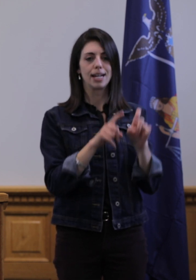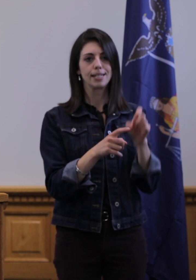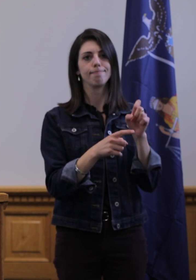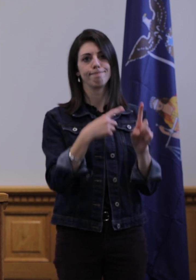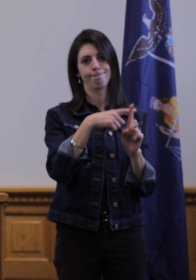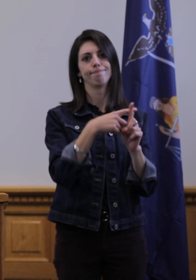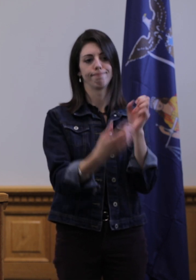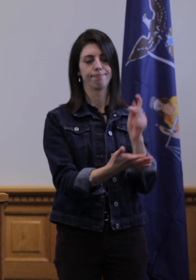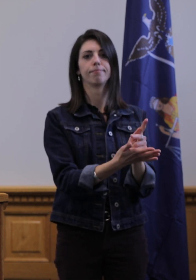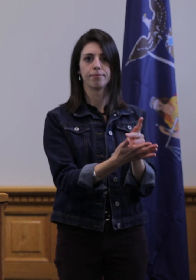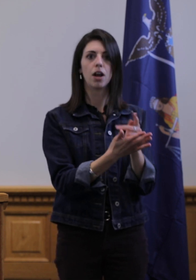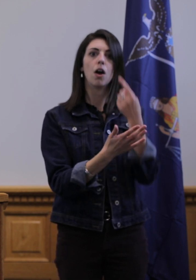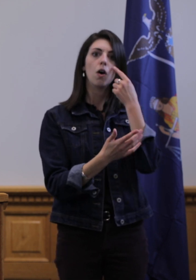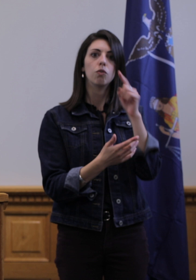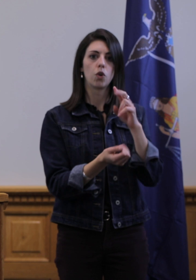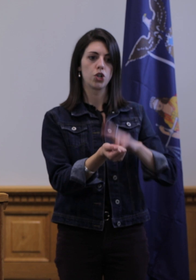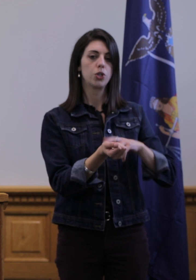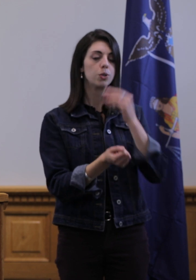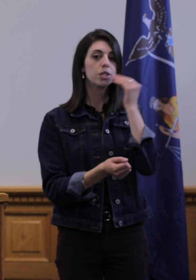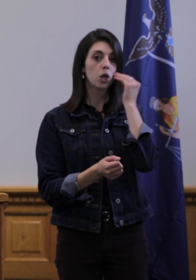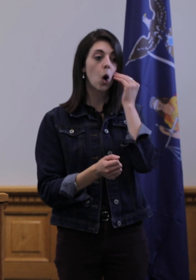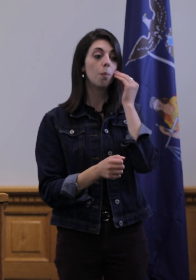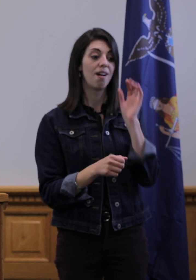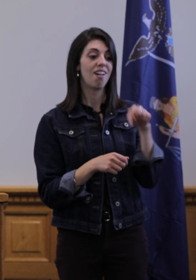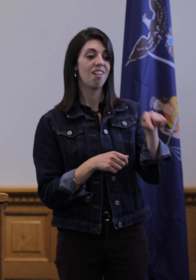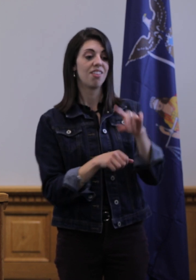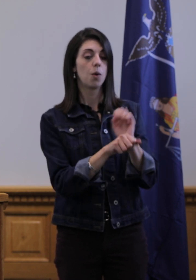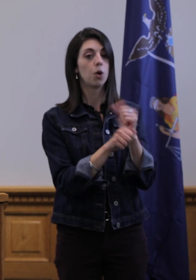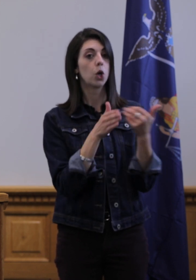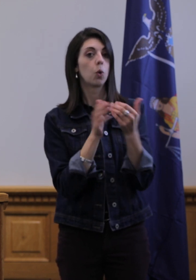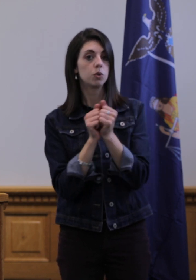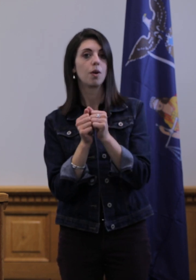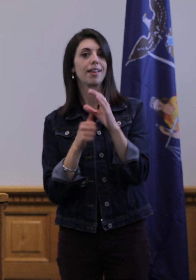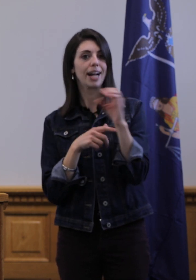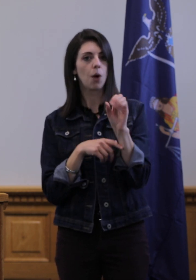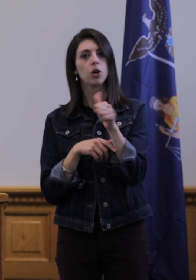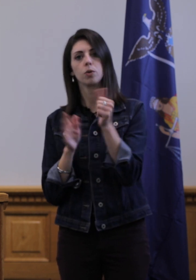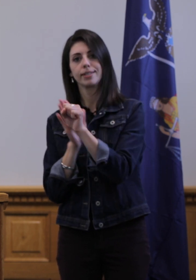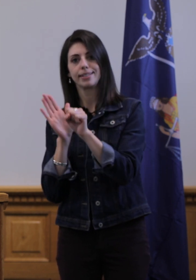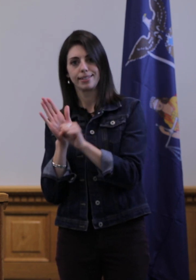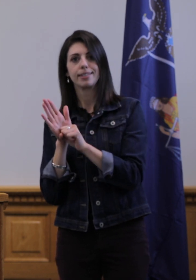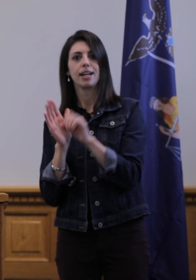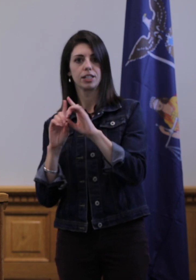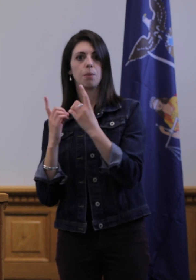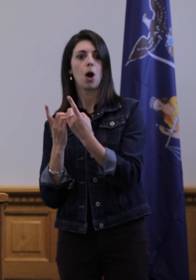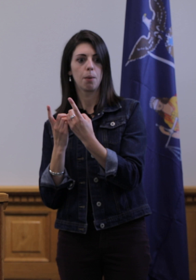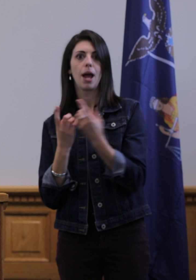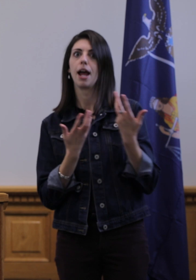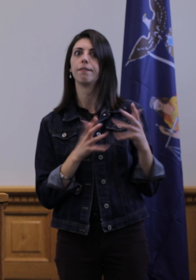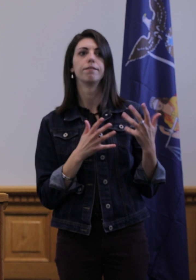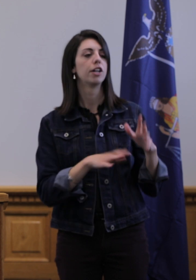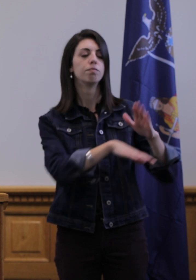COVID. The nursing home is working closely with the county and state health departments and notified patients and